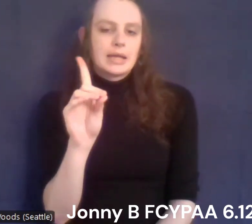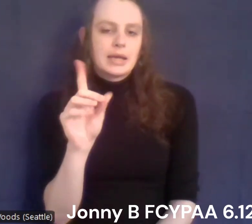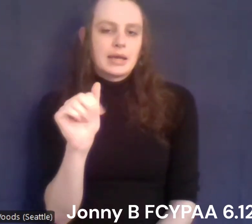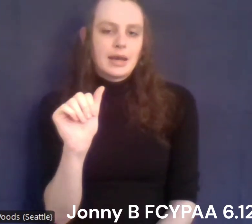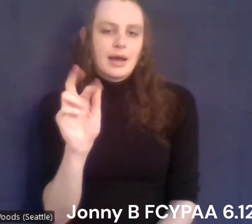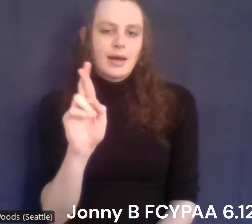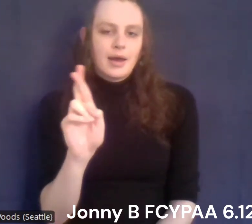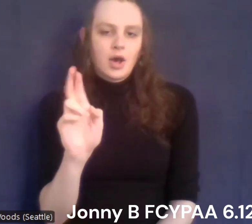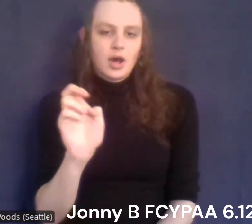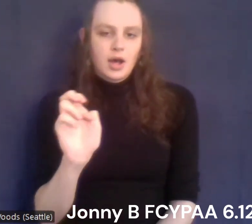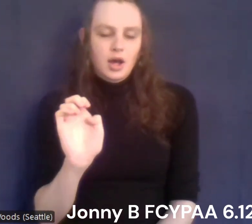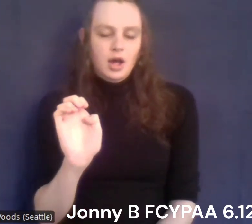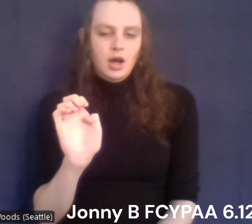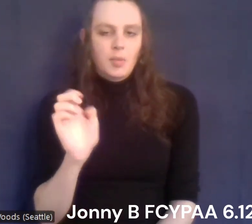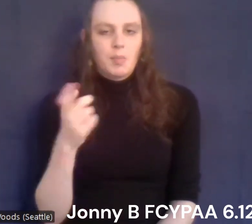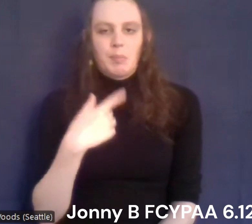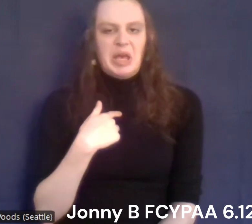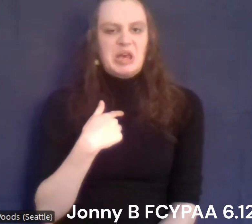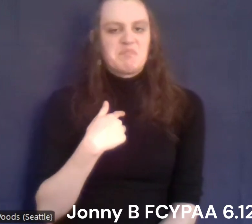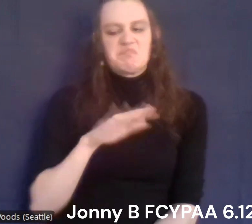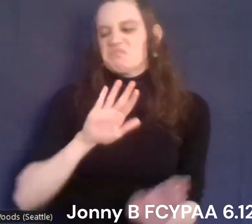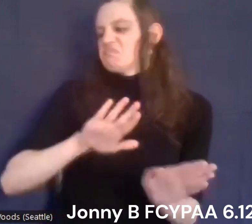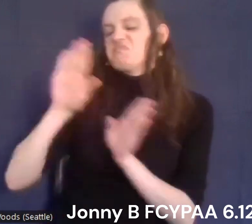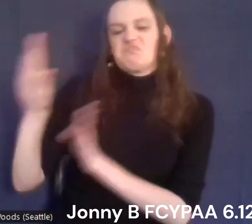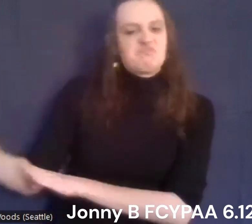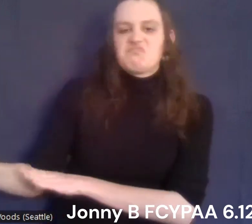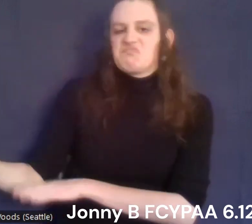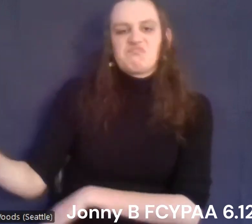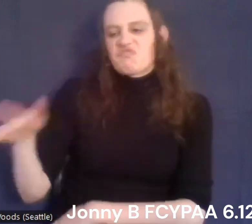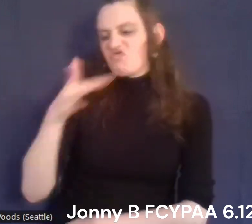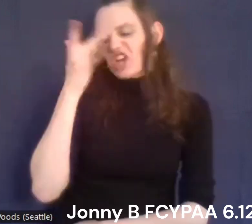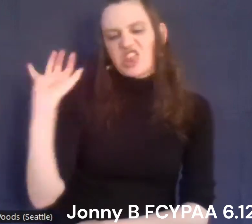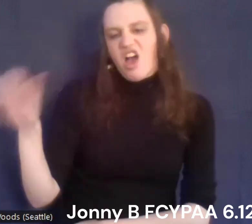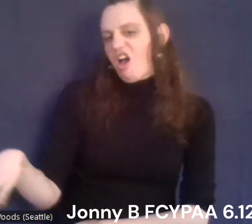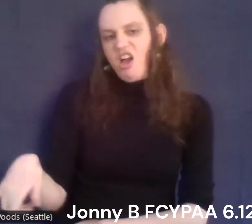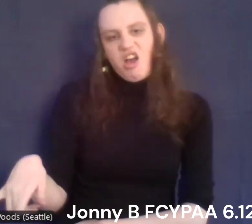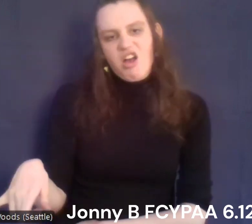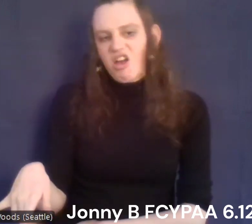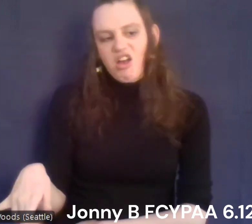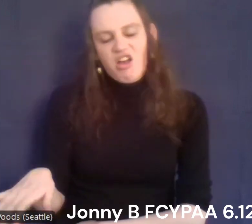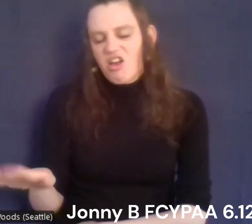window pretty fast, right when I got into ninth grade, and um,